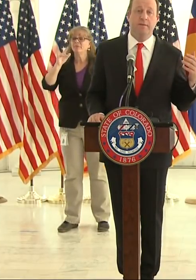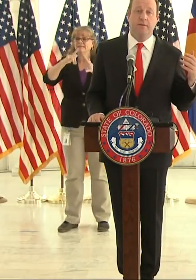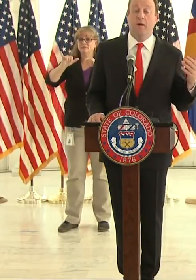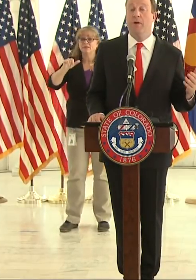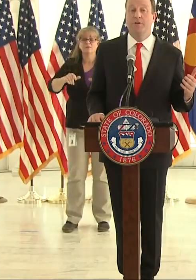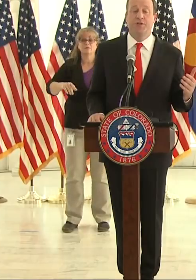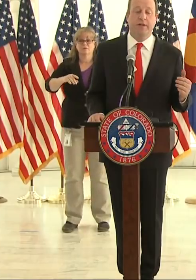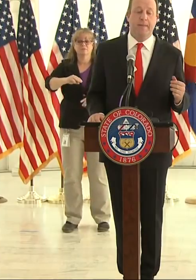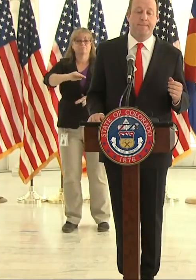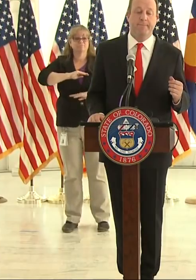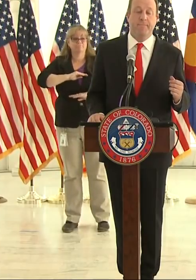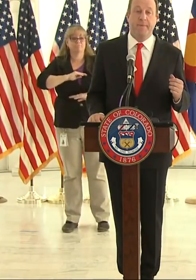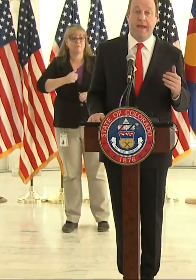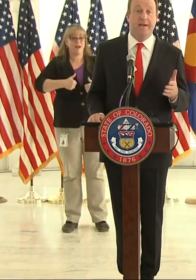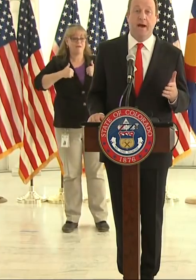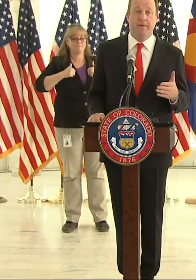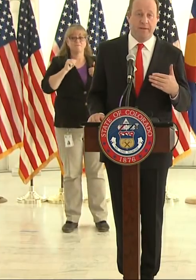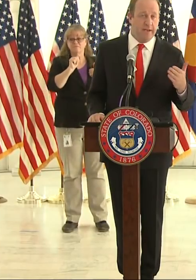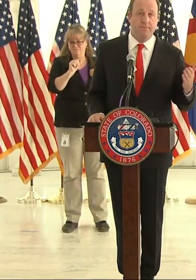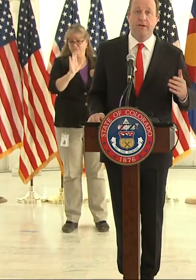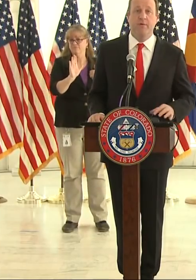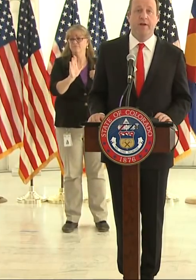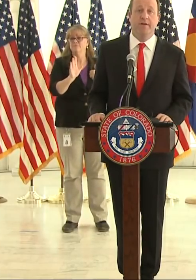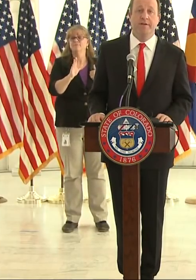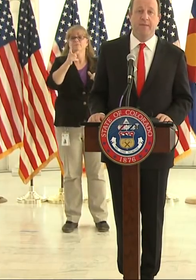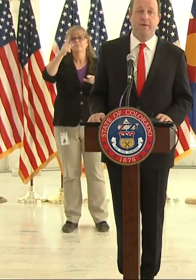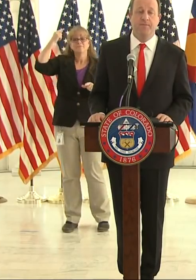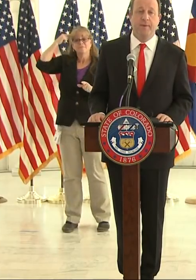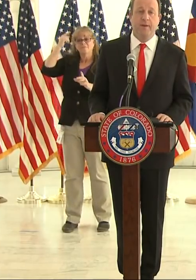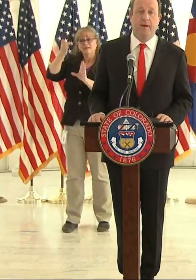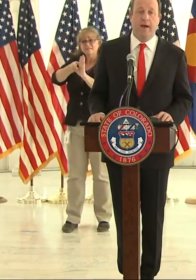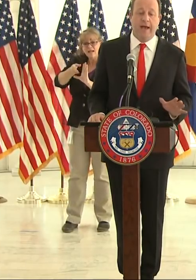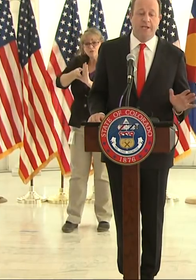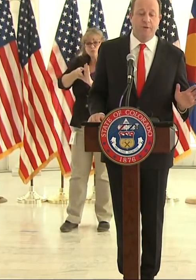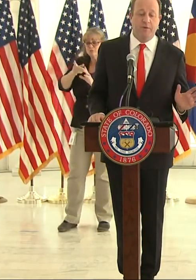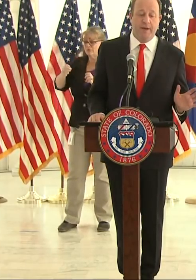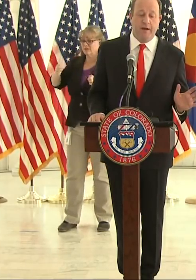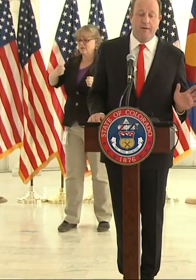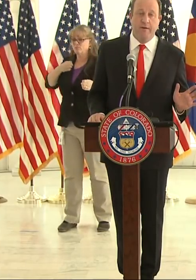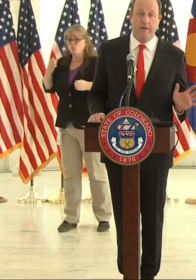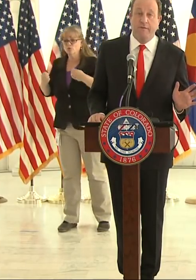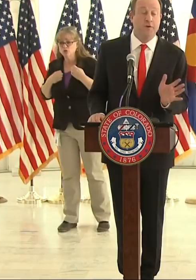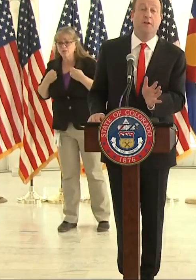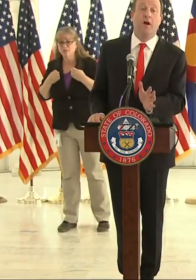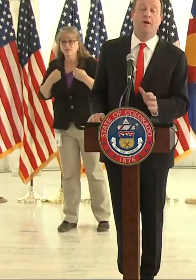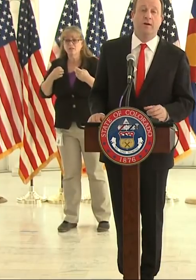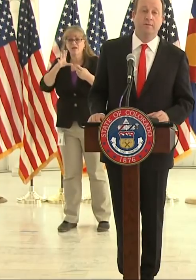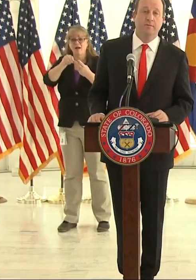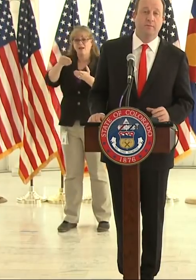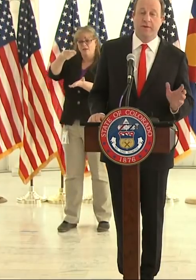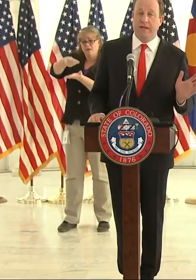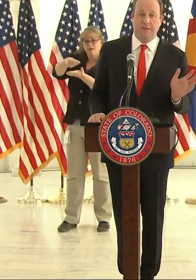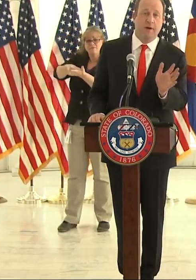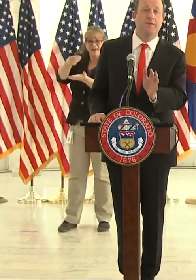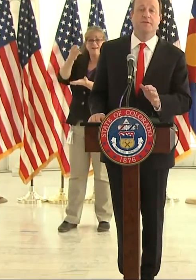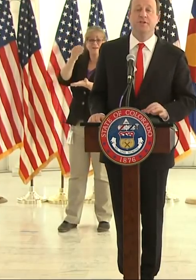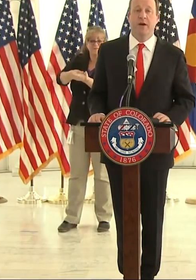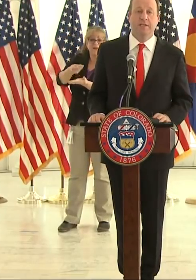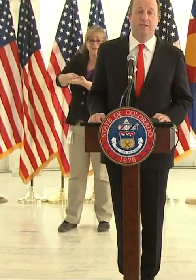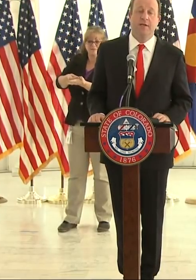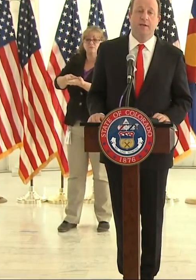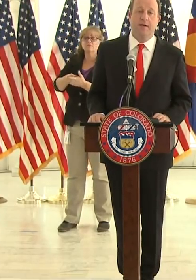psychologically, emotionally, economically, putting bread on your table as we prepare for the long haul, whether that's a